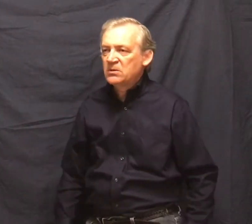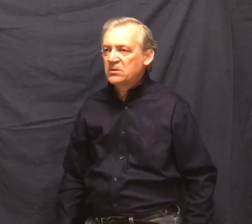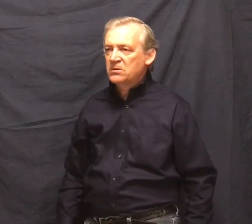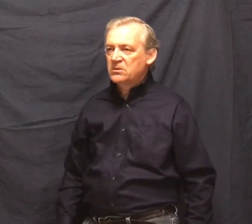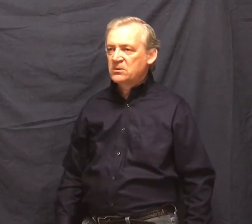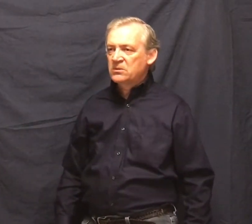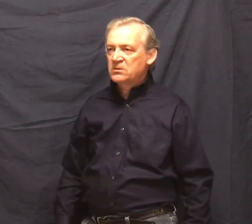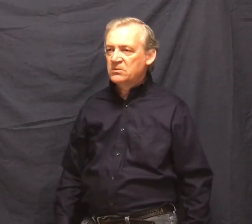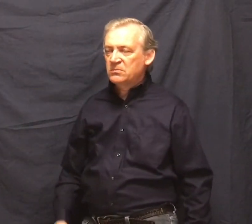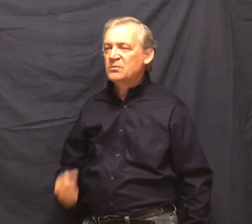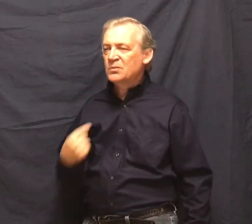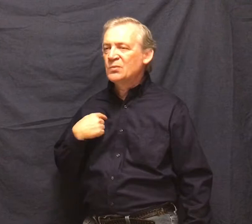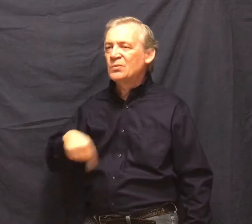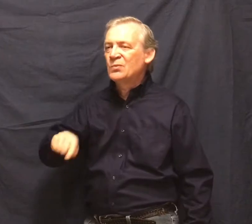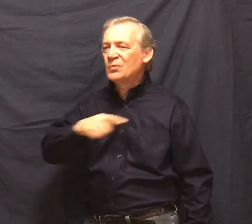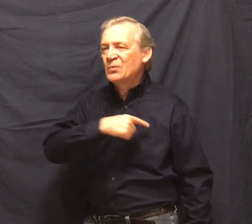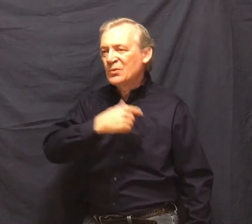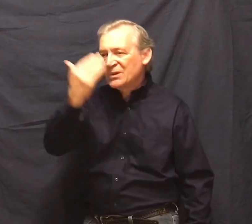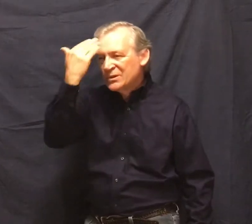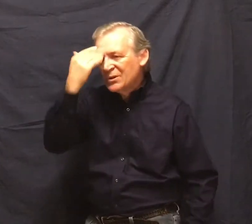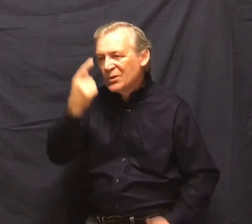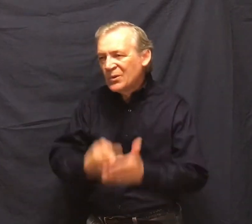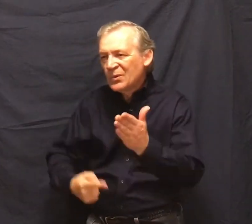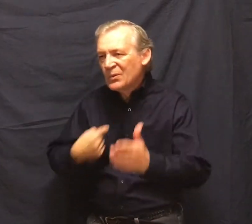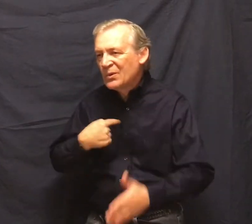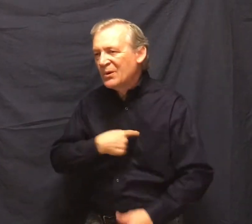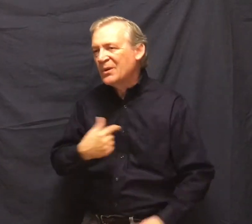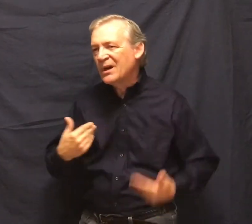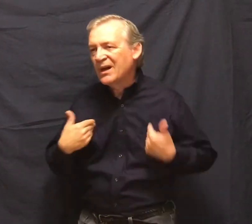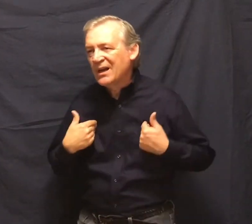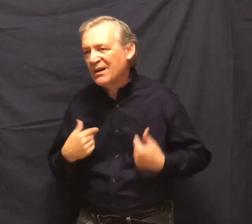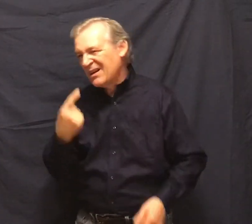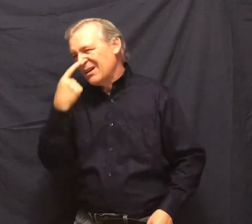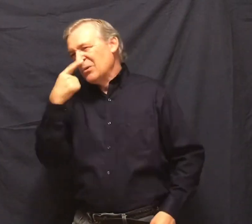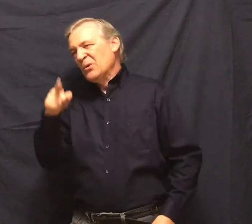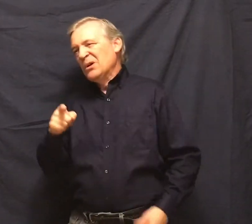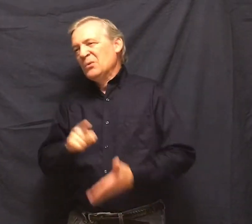We know what we got, and we don't care whether you know it or not.